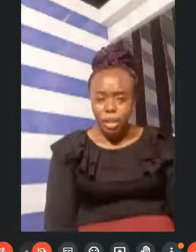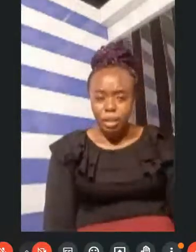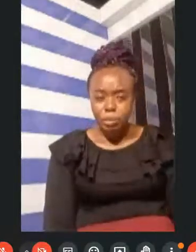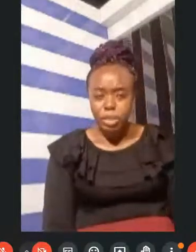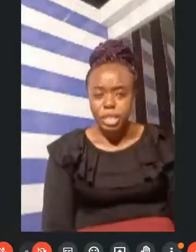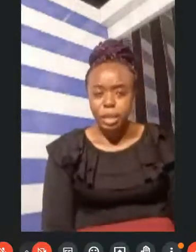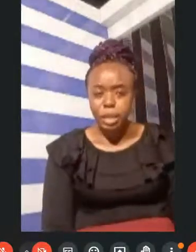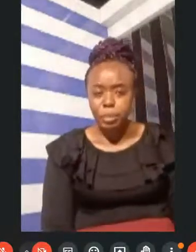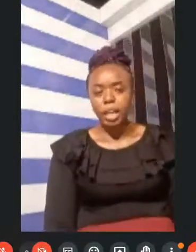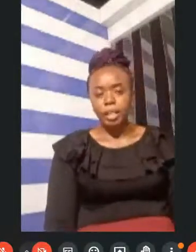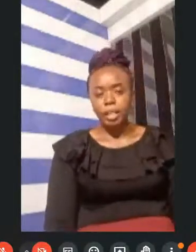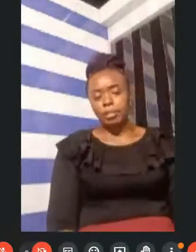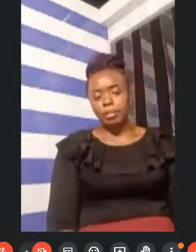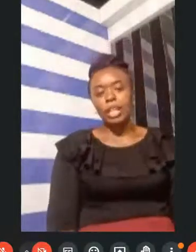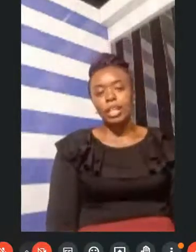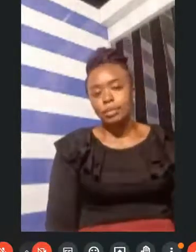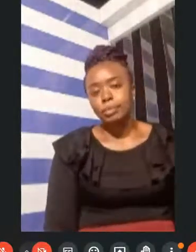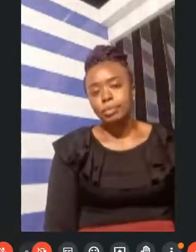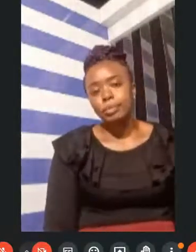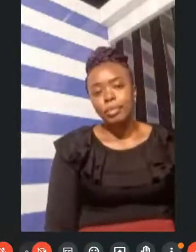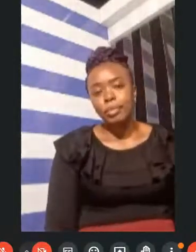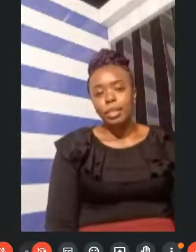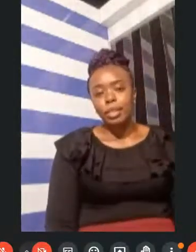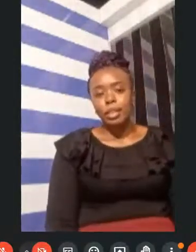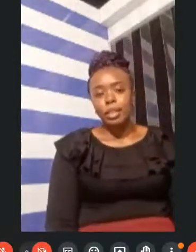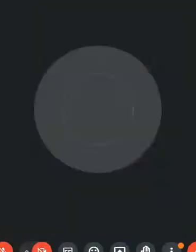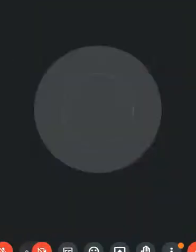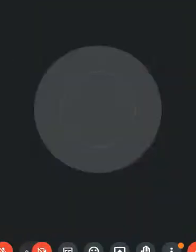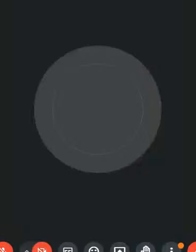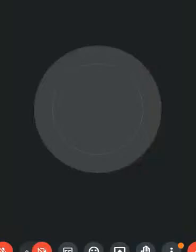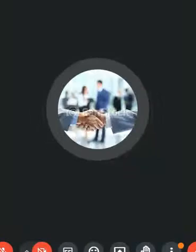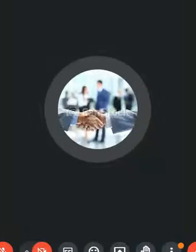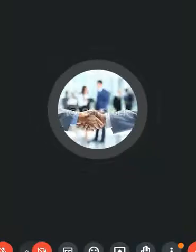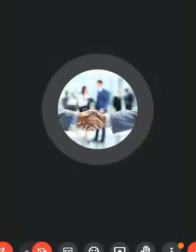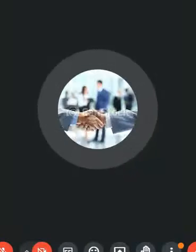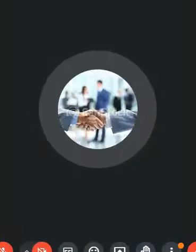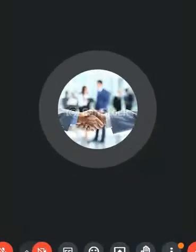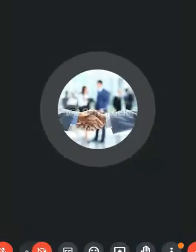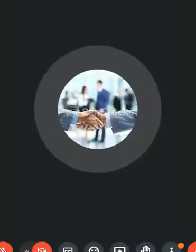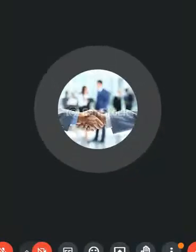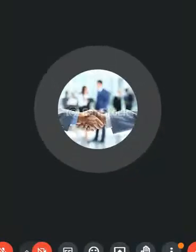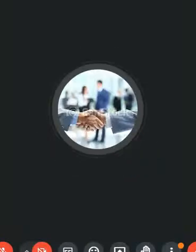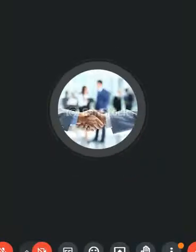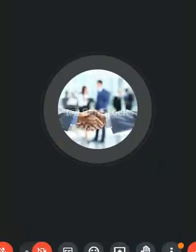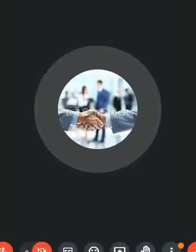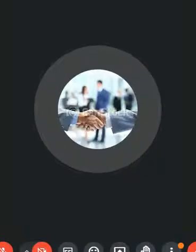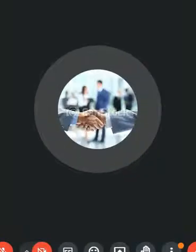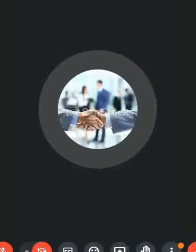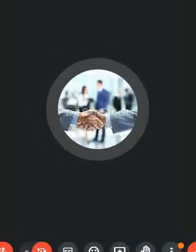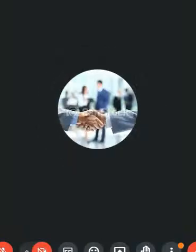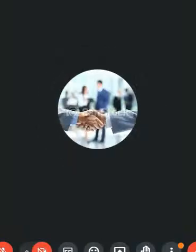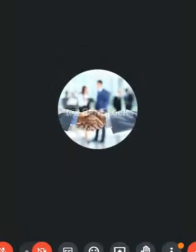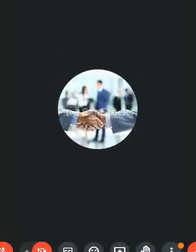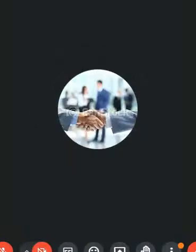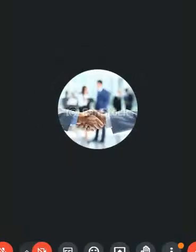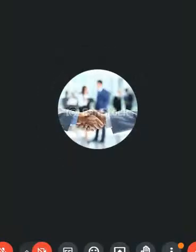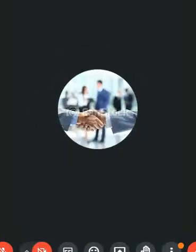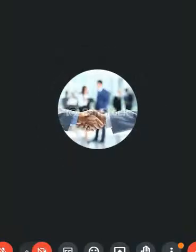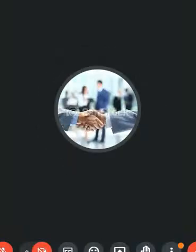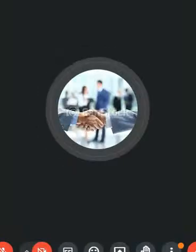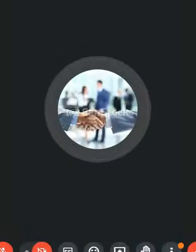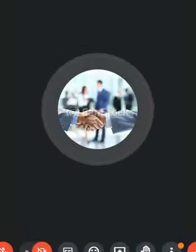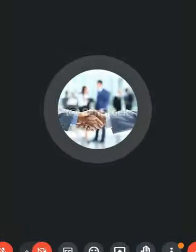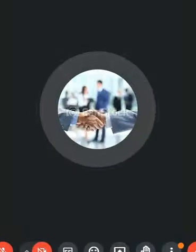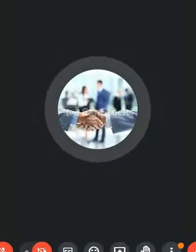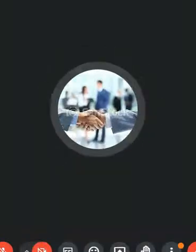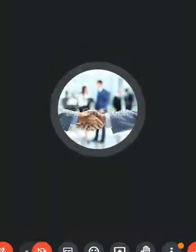Mother Musimbi, yeah, go ahead. Yes, thank you. I was just wondering, what about a trillion?